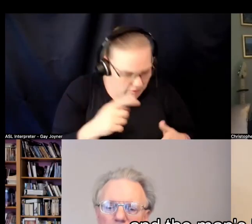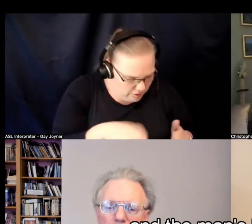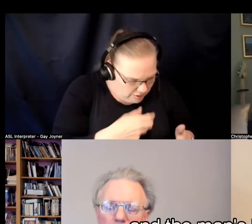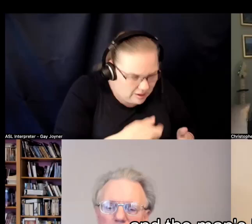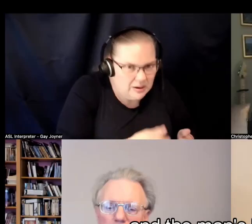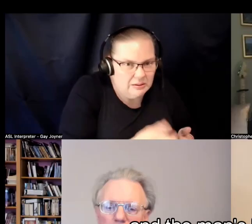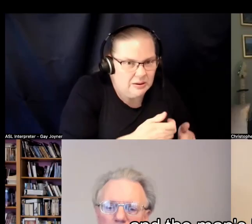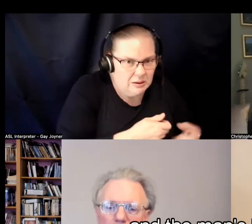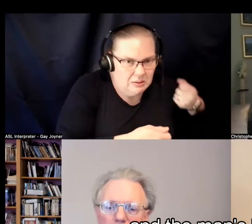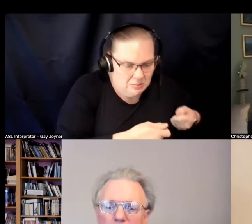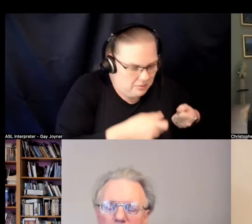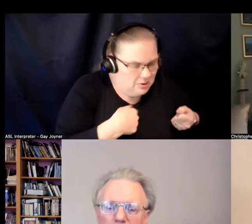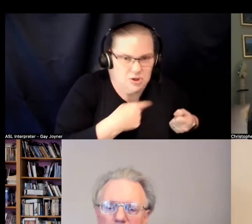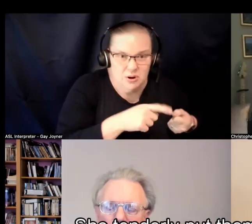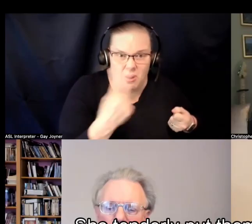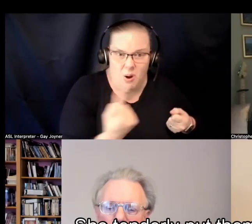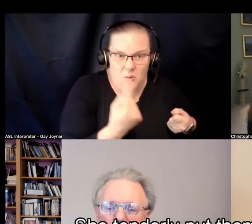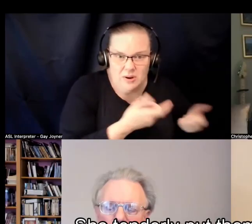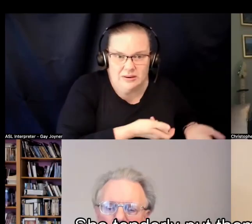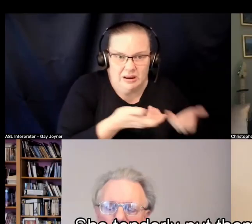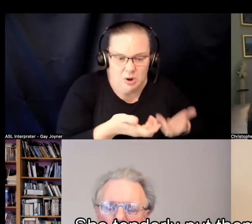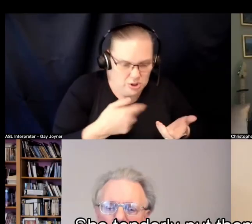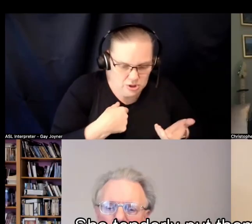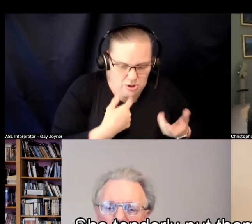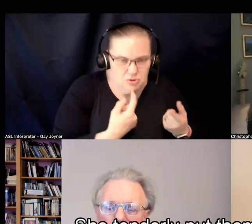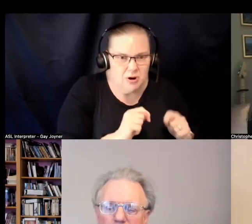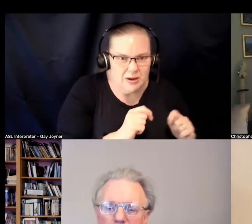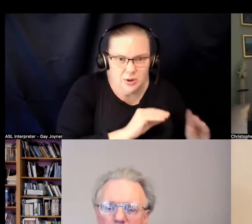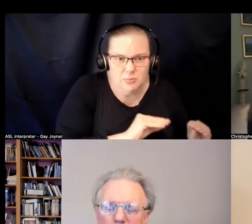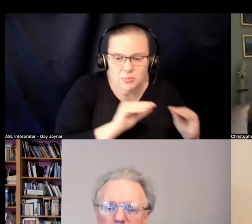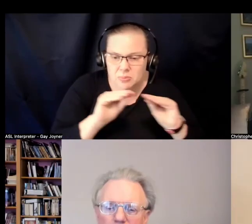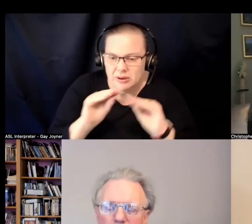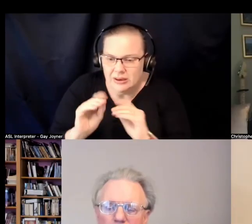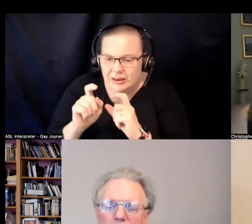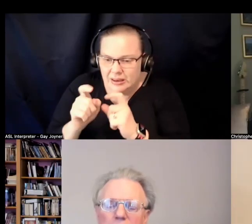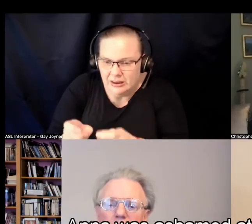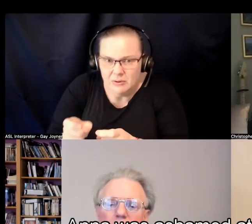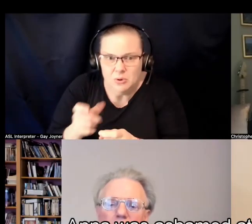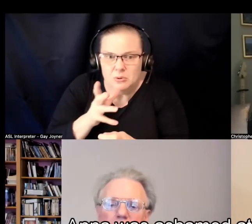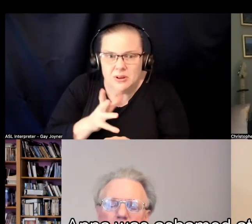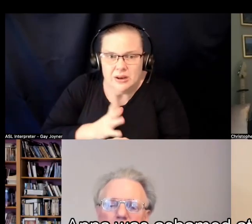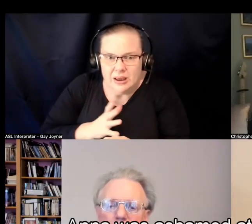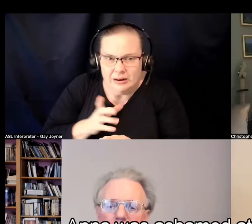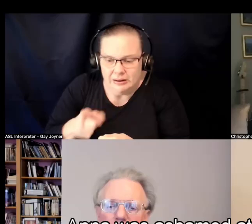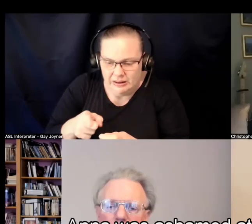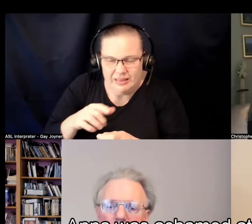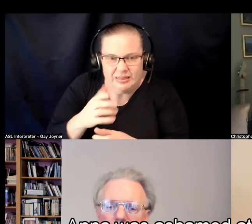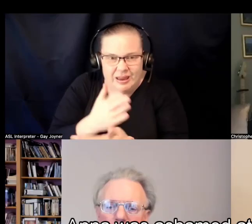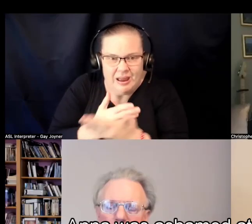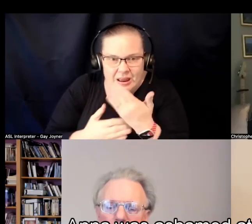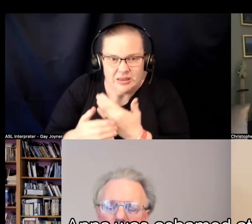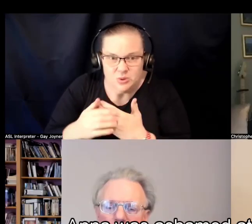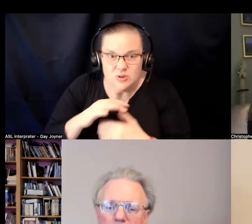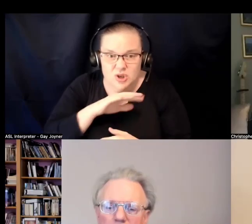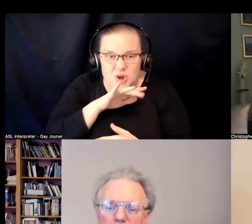and the man's briefcase she always carried. She tenderly put them in the woman's hands caked with dirt. Anna was ashamed at the insufficiency